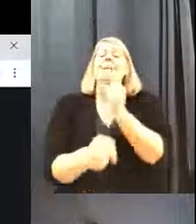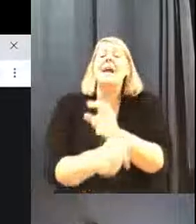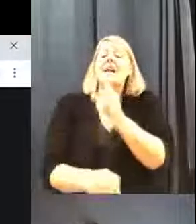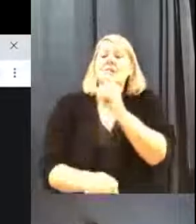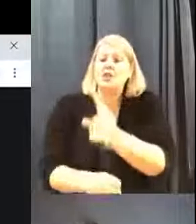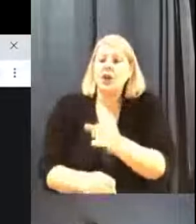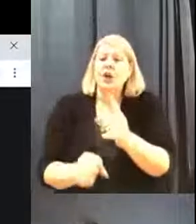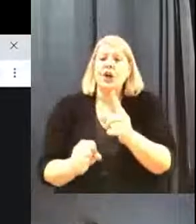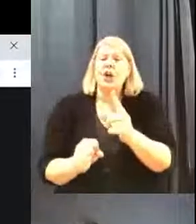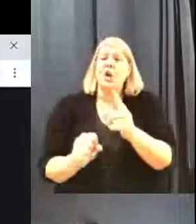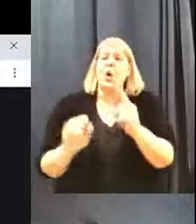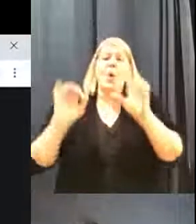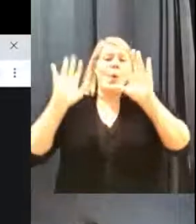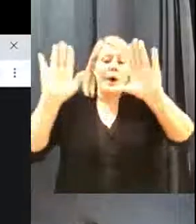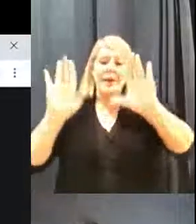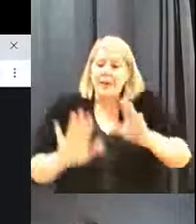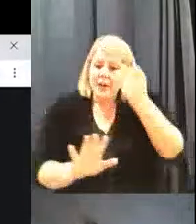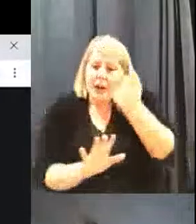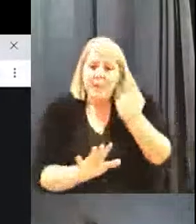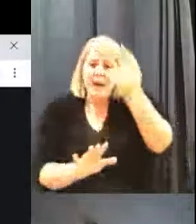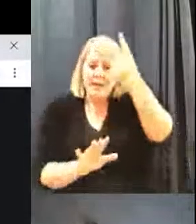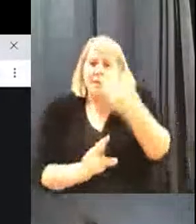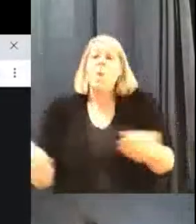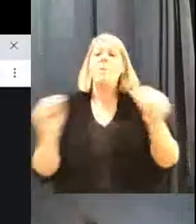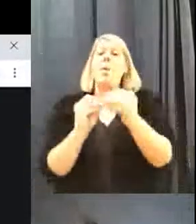far greater retention over traditional training.